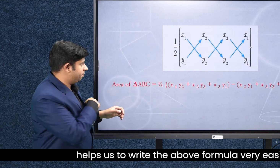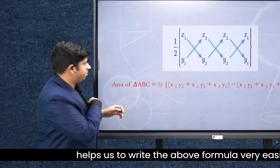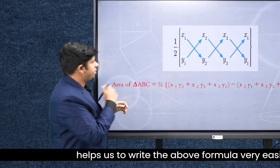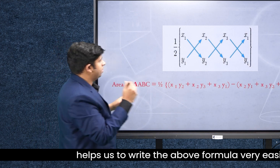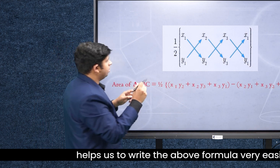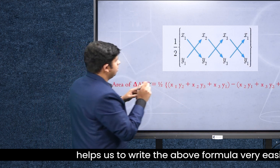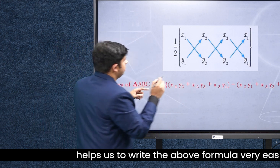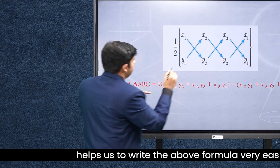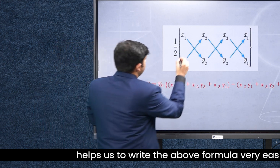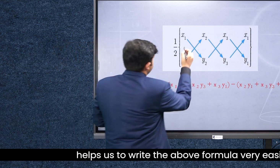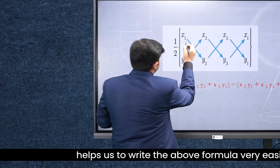easily.